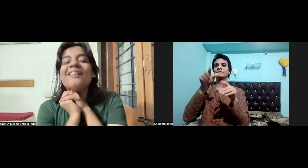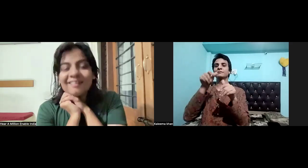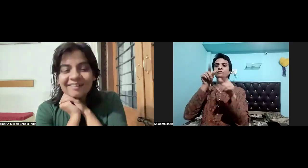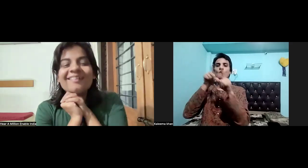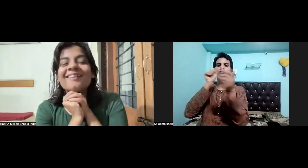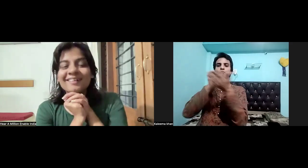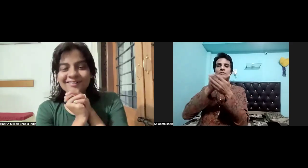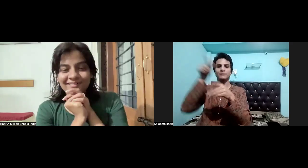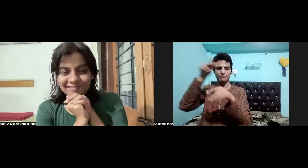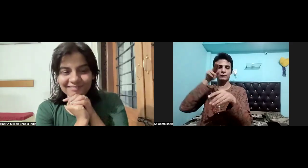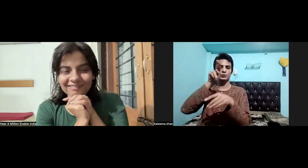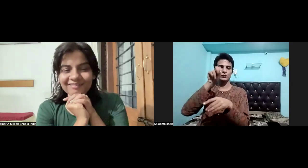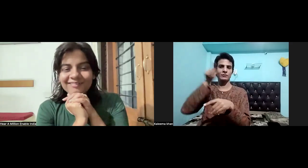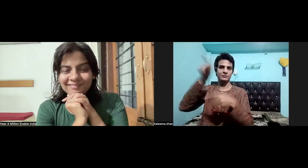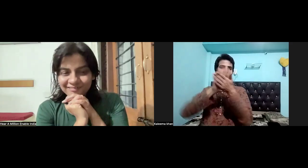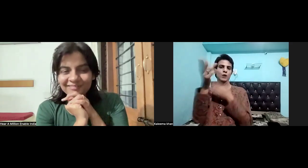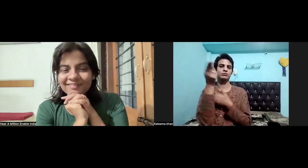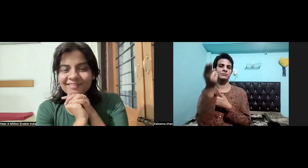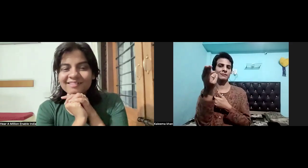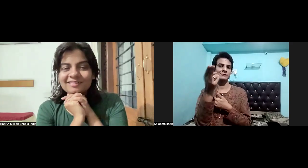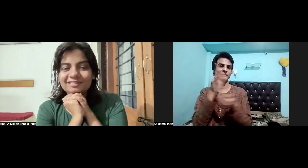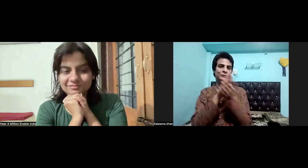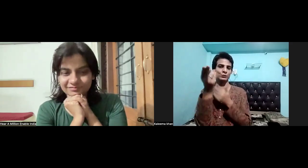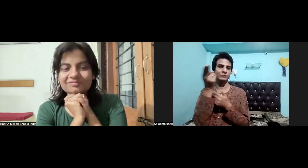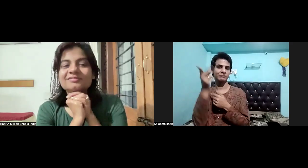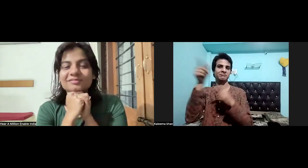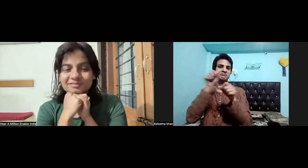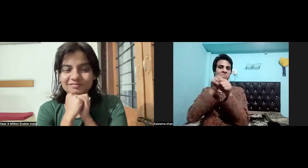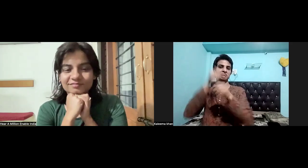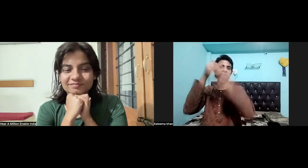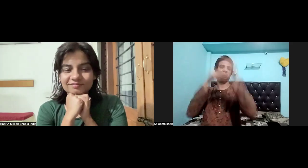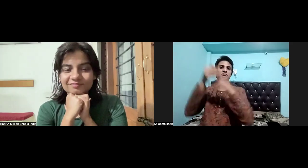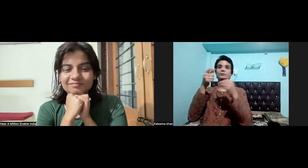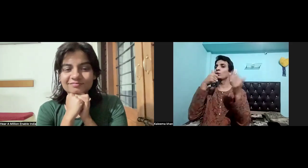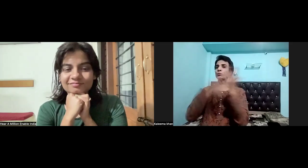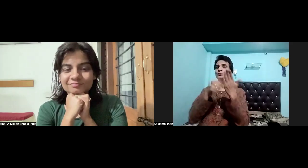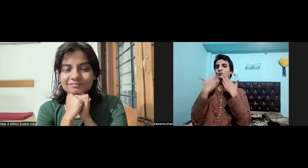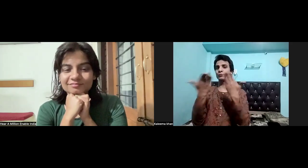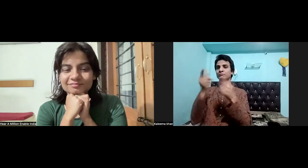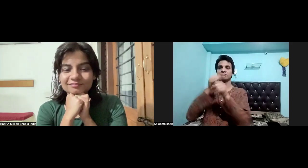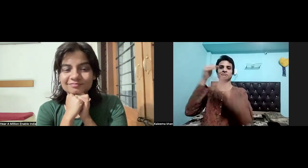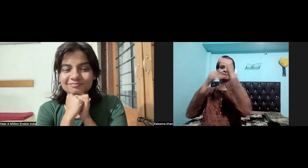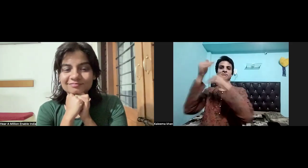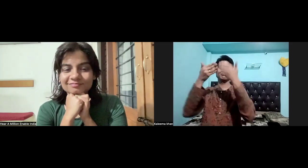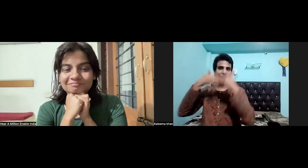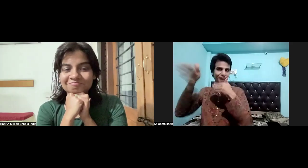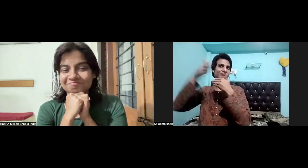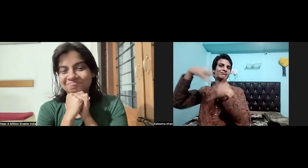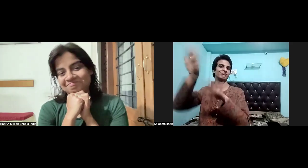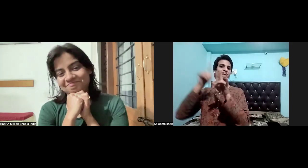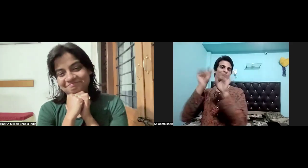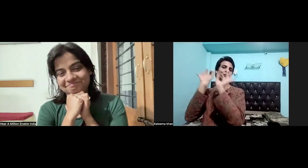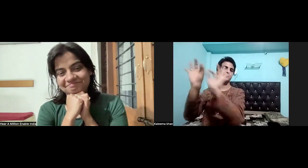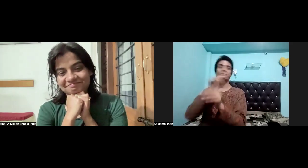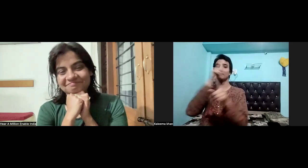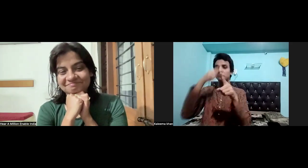3 to 4 deaf people who belongs to this community, and they are working in the hospitality sector. So it's a